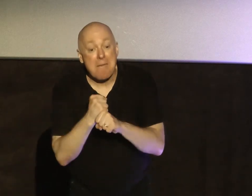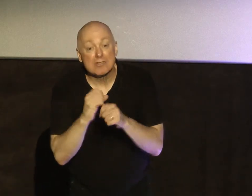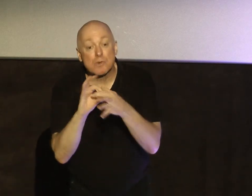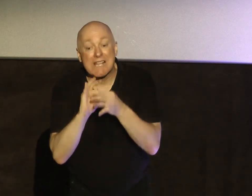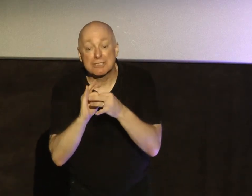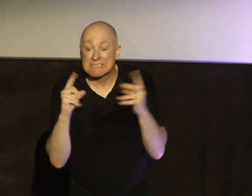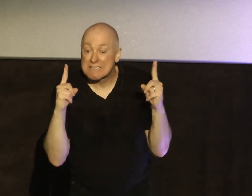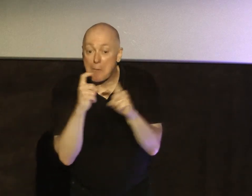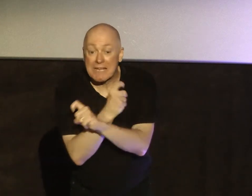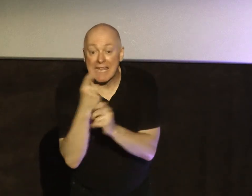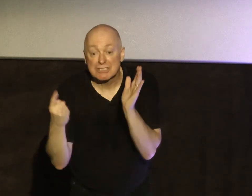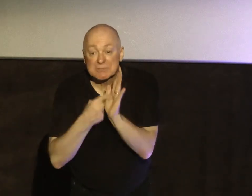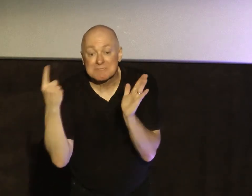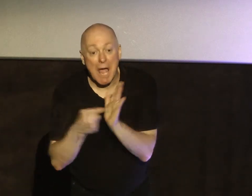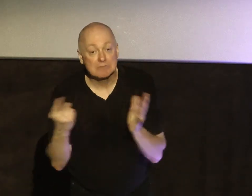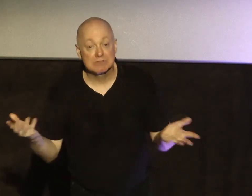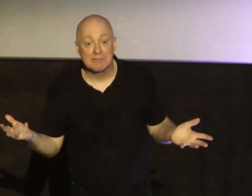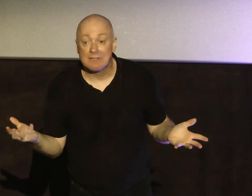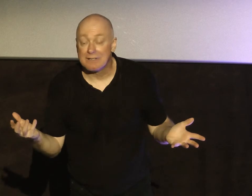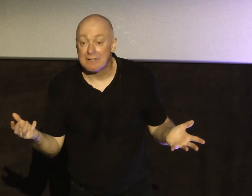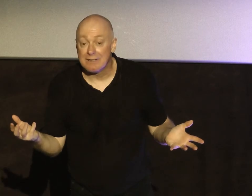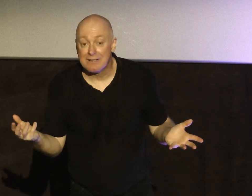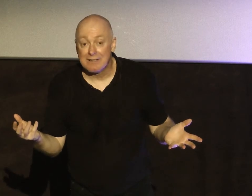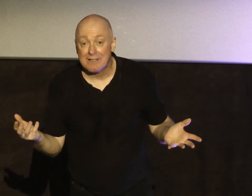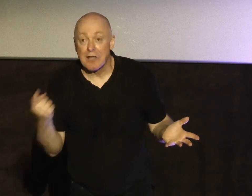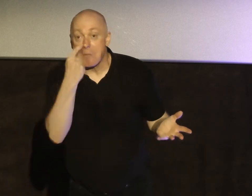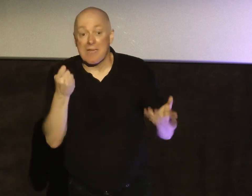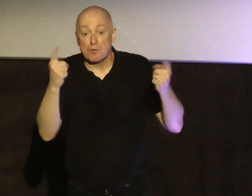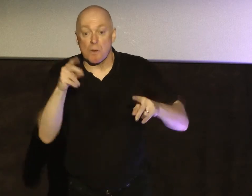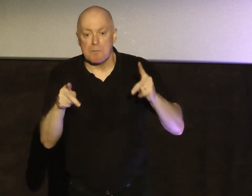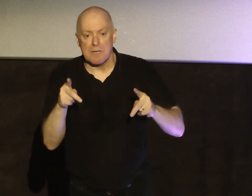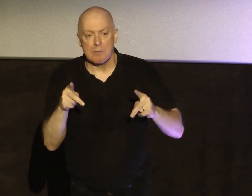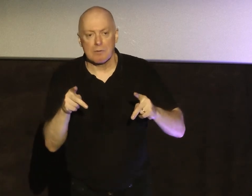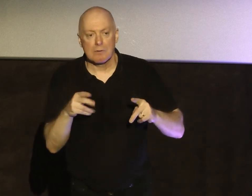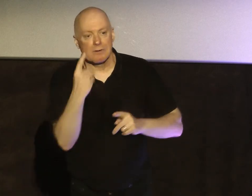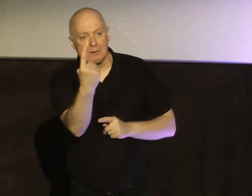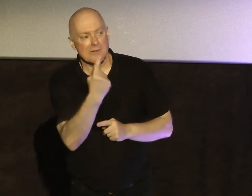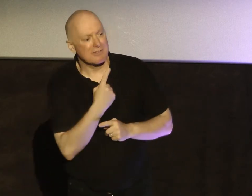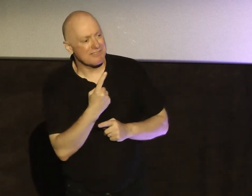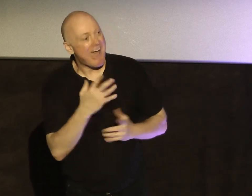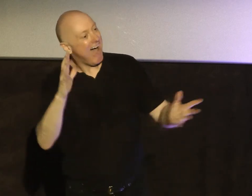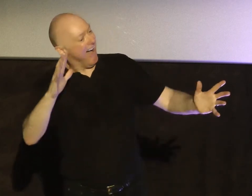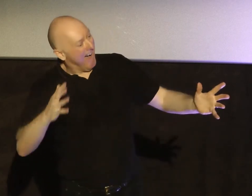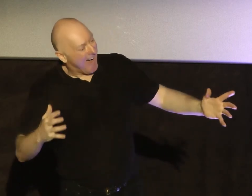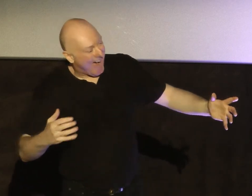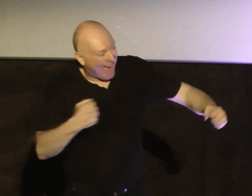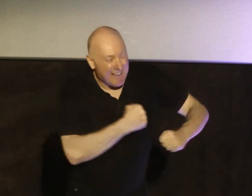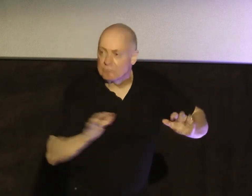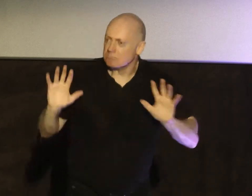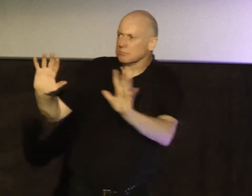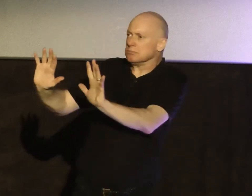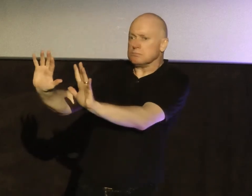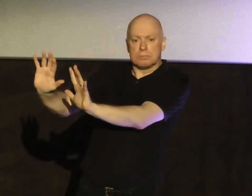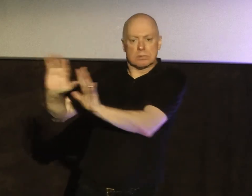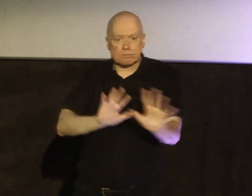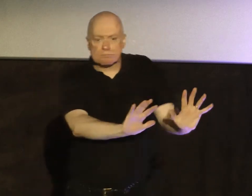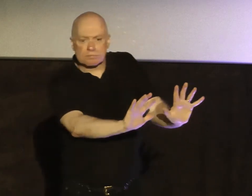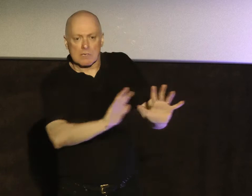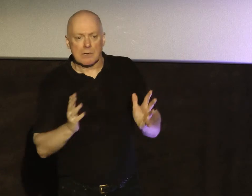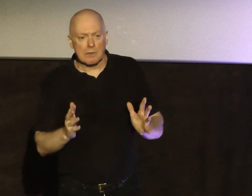complicated sometimes. It's because when people try to get close, and when people try to love you, when people try to develop an interaction with